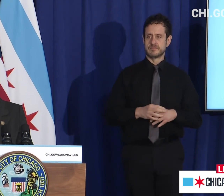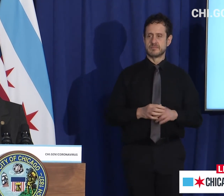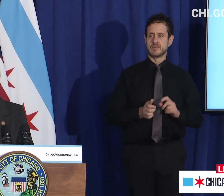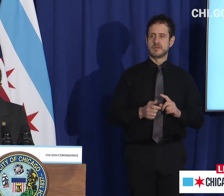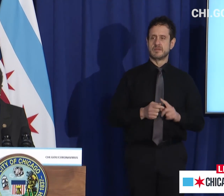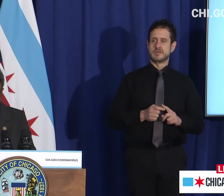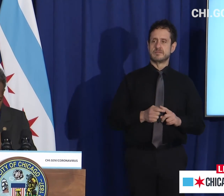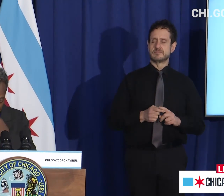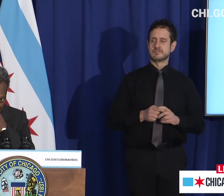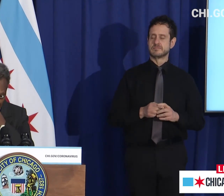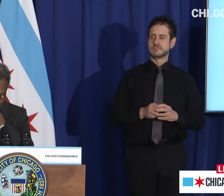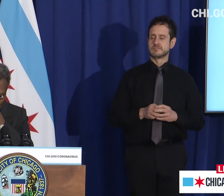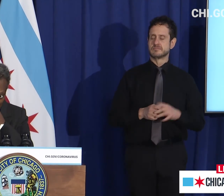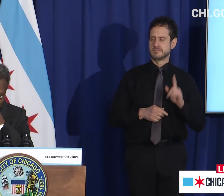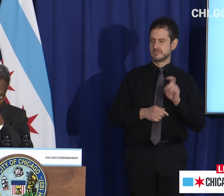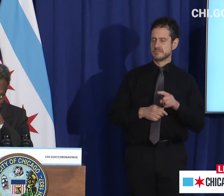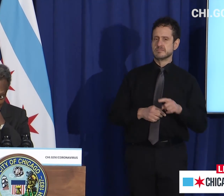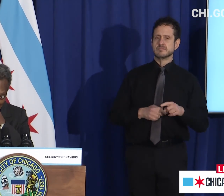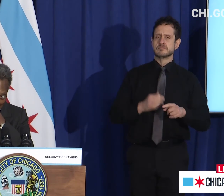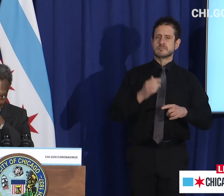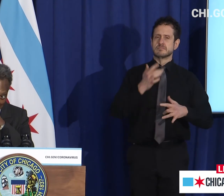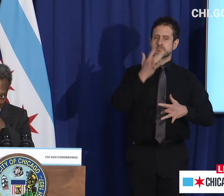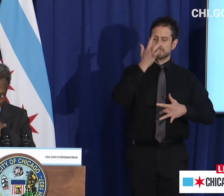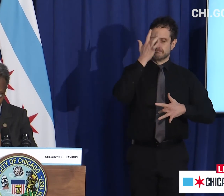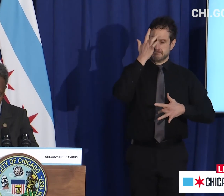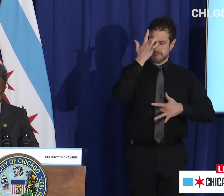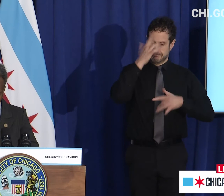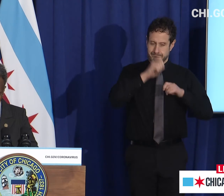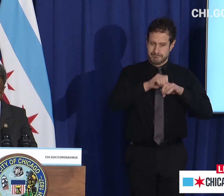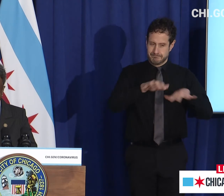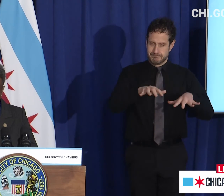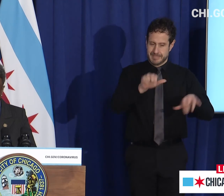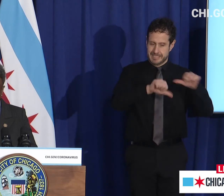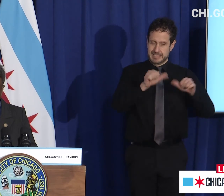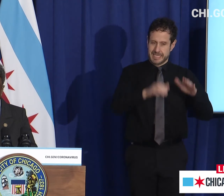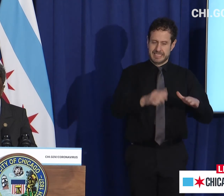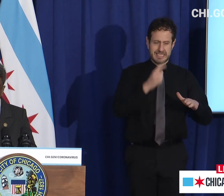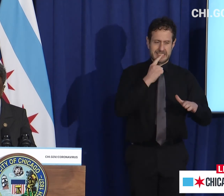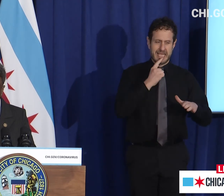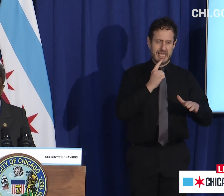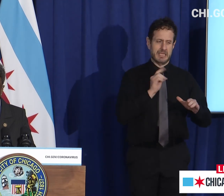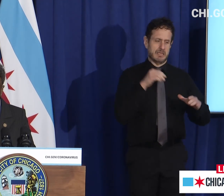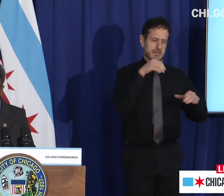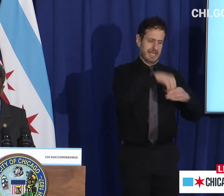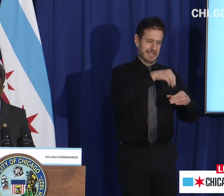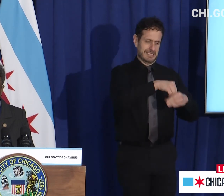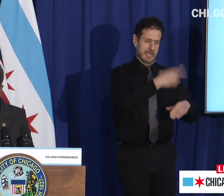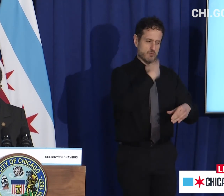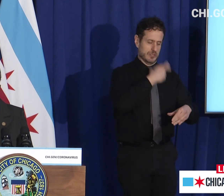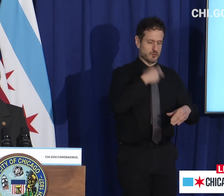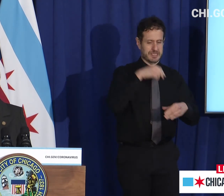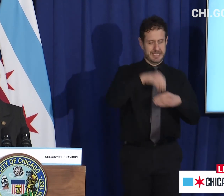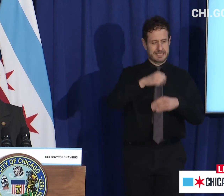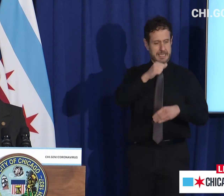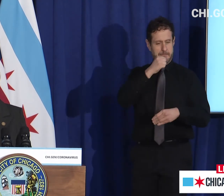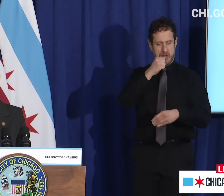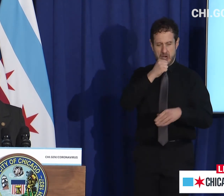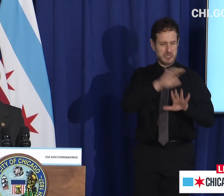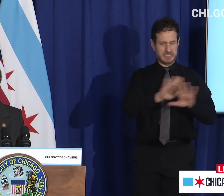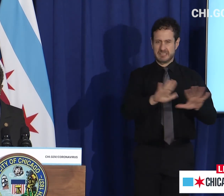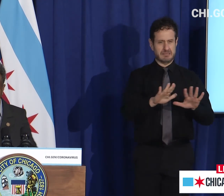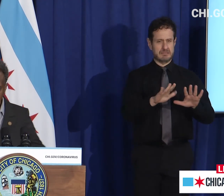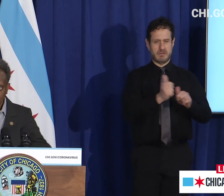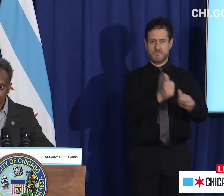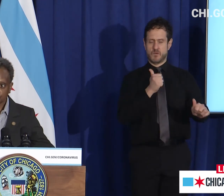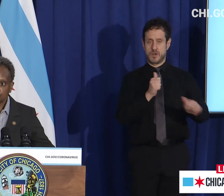from Streets Blog. Epidemiologists have generally advised against indoor dining and drinking at restaurants and bars.